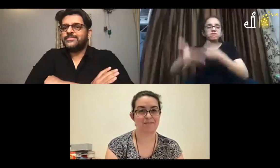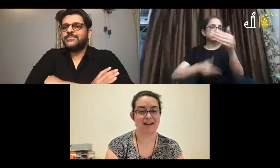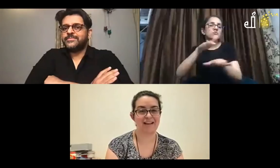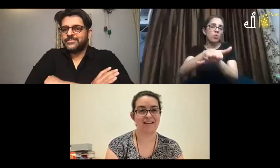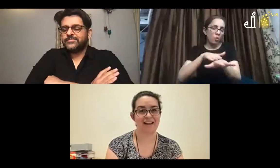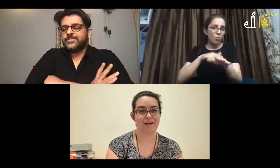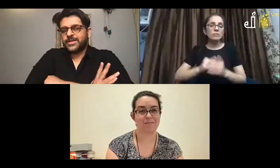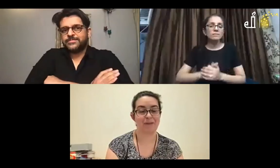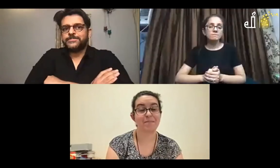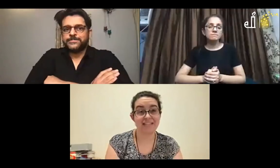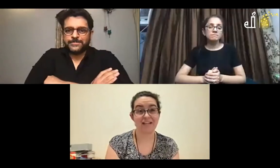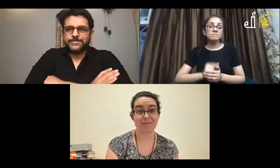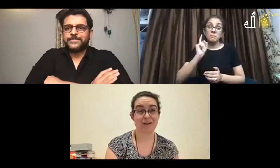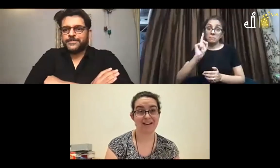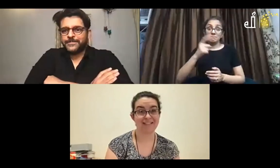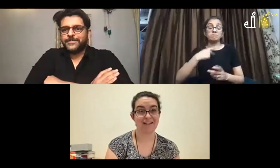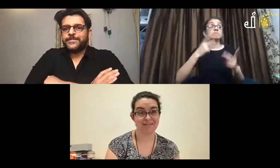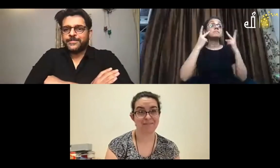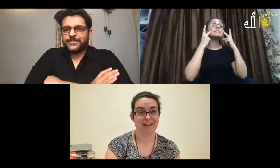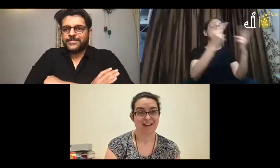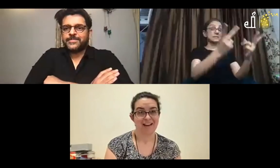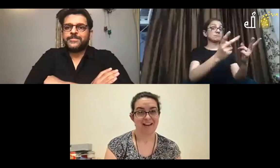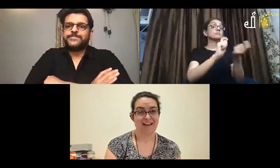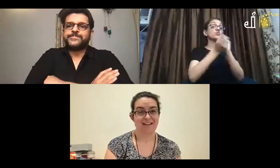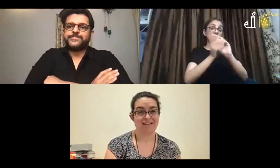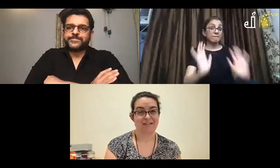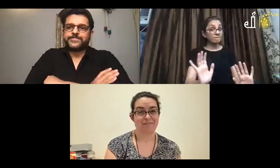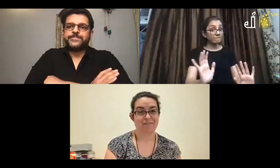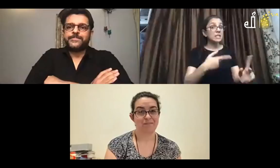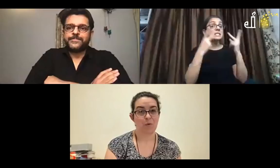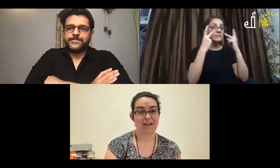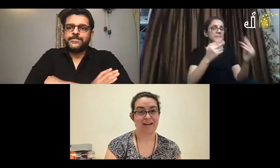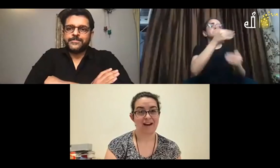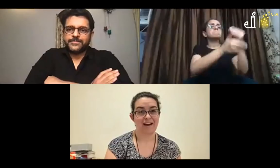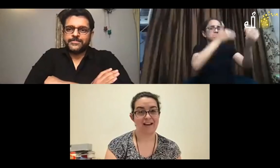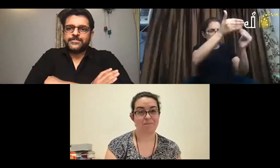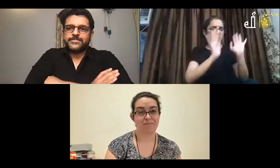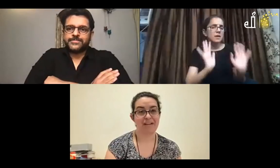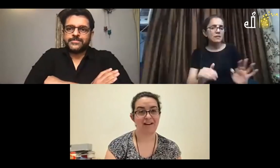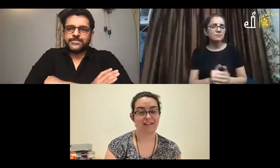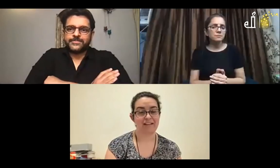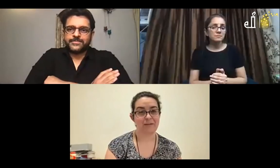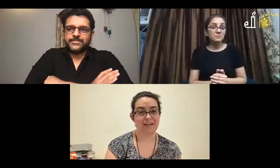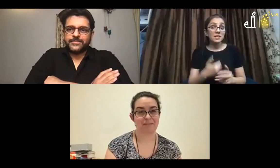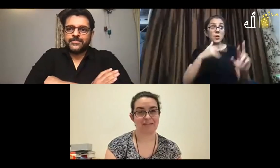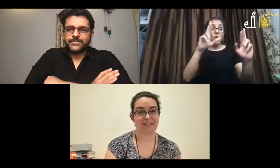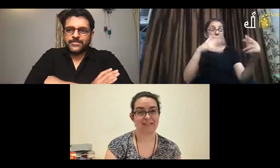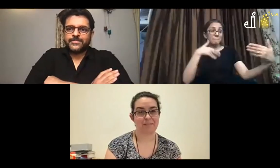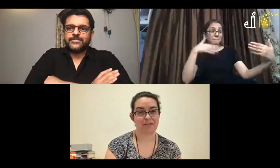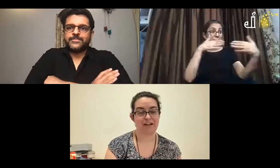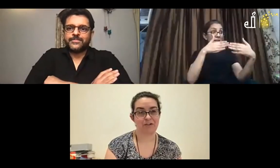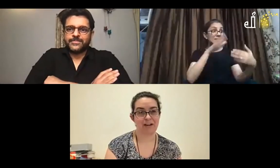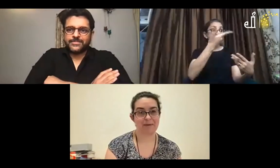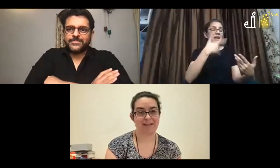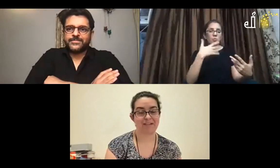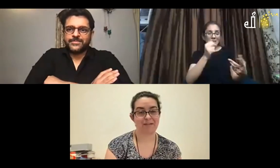I'm seeing progress on. And when I meet a colleague who has a